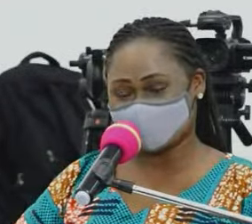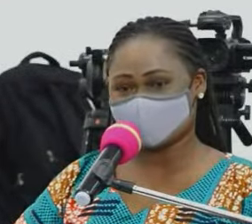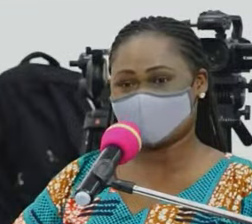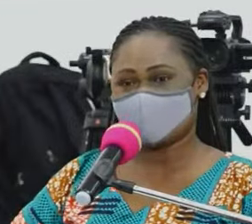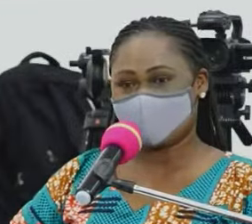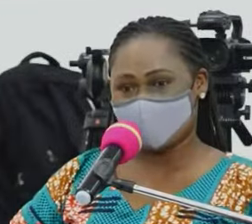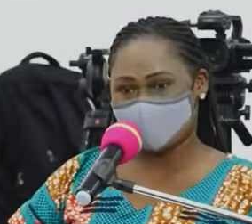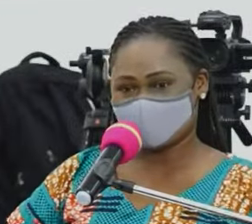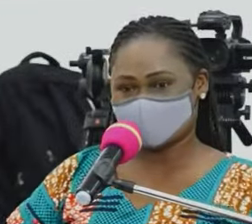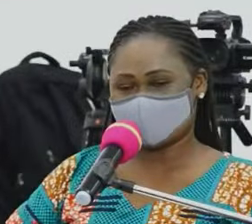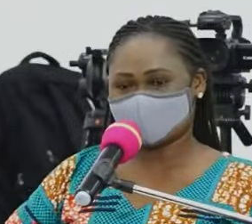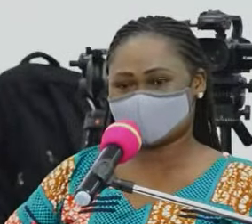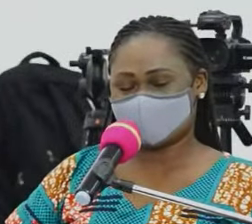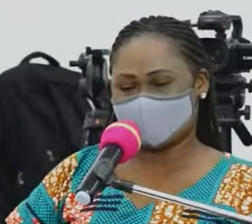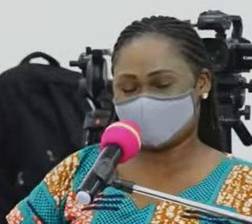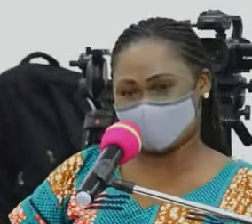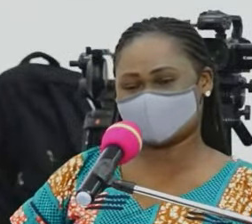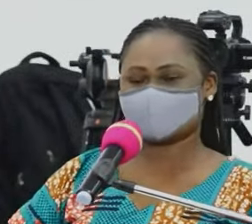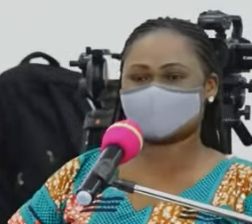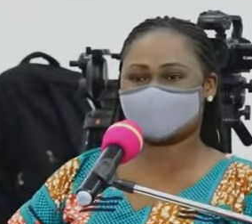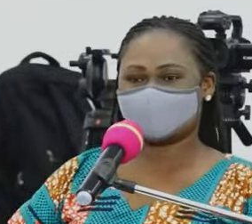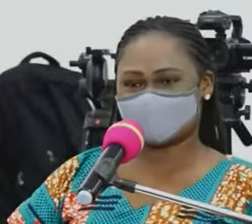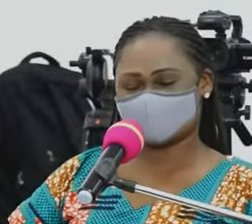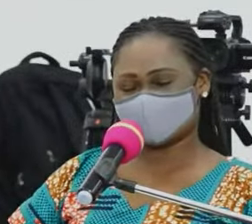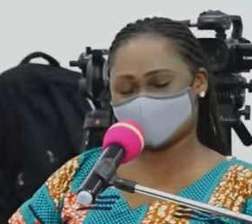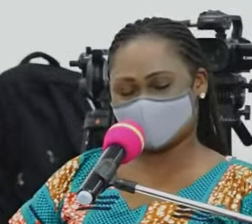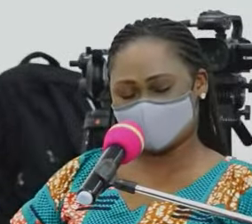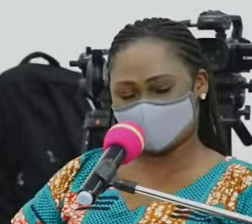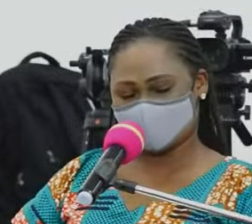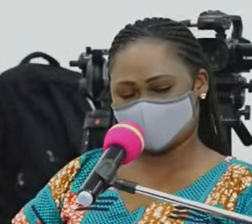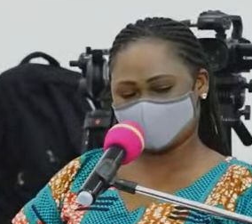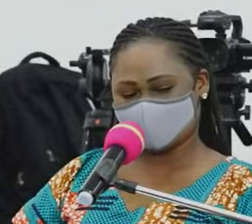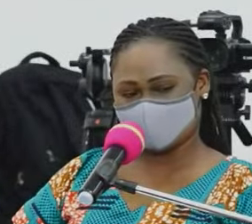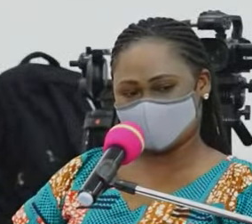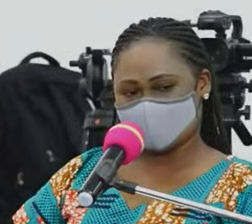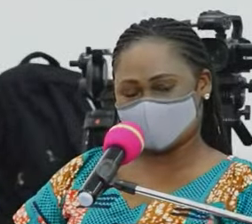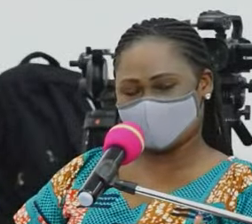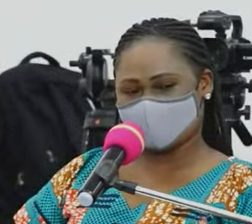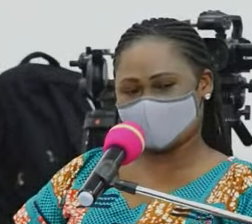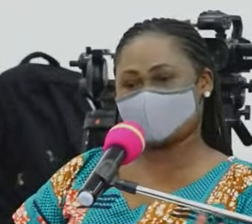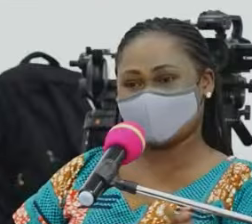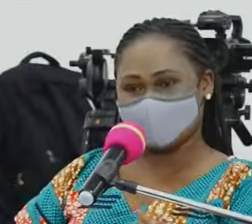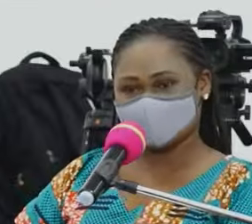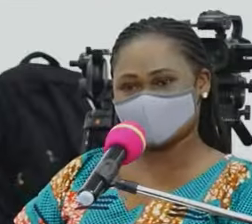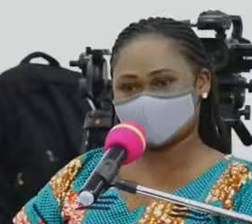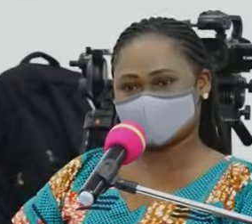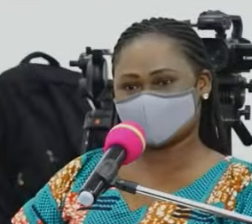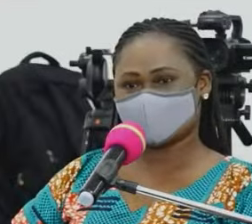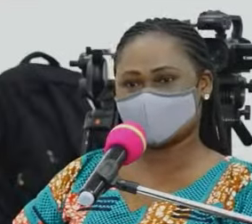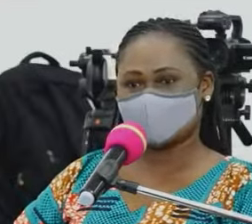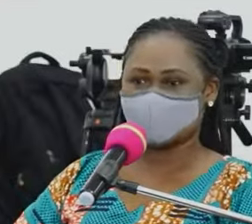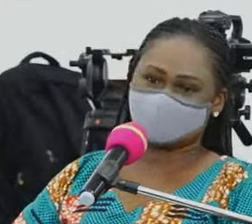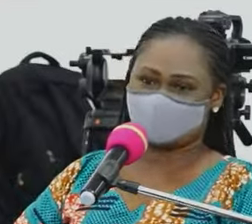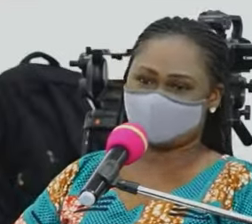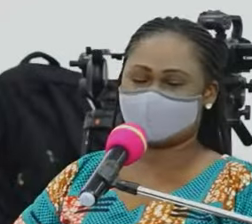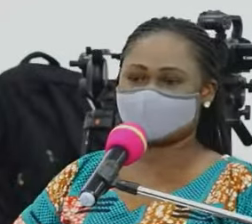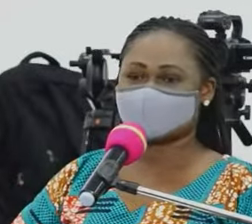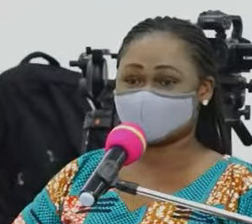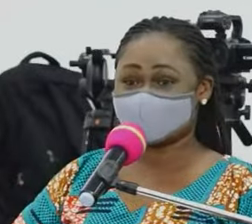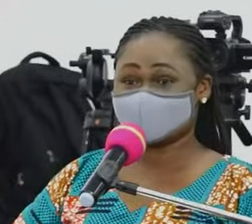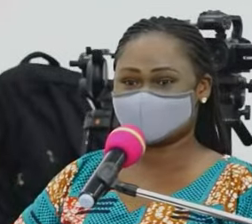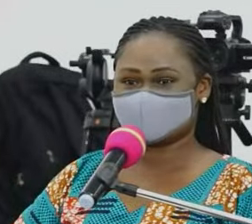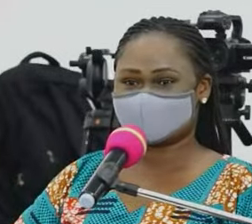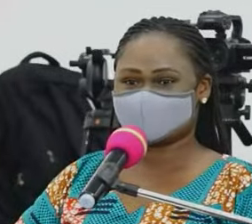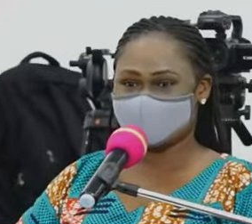one-time thing, or there is a part, there's a plan to remove